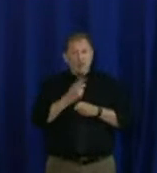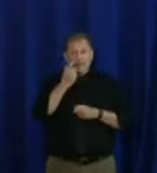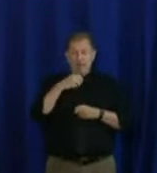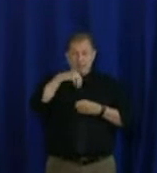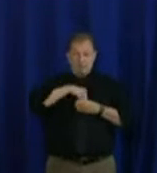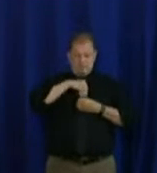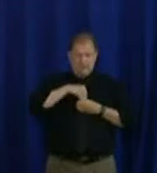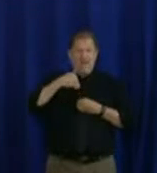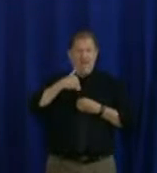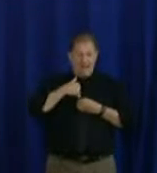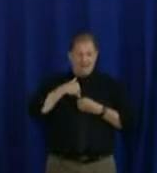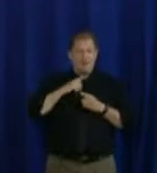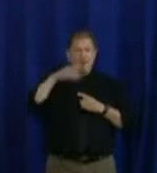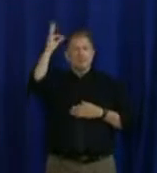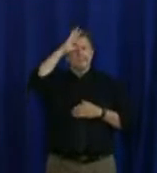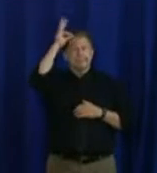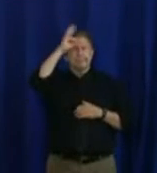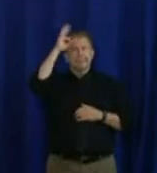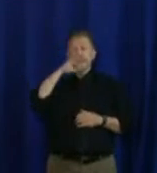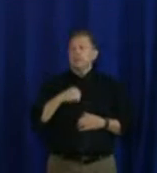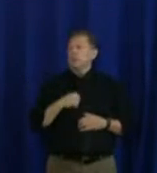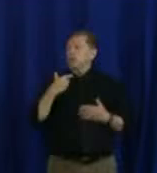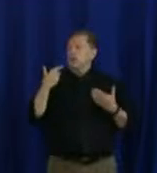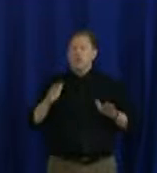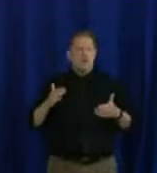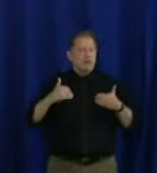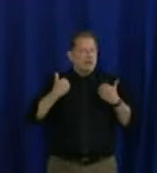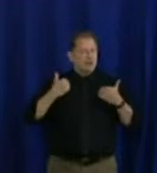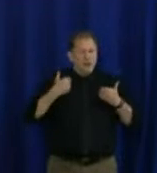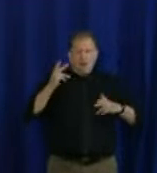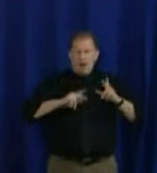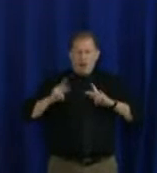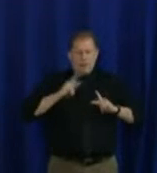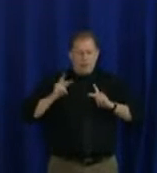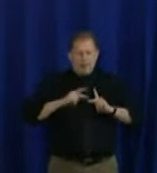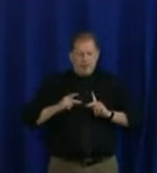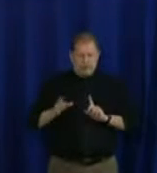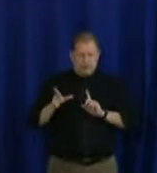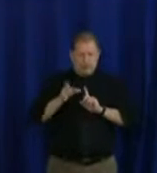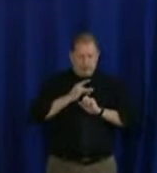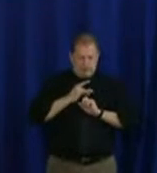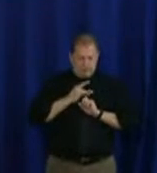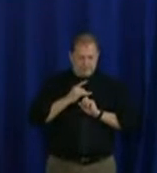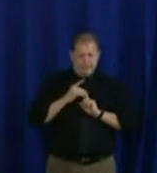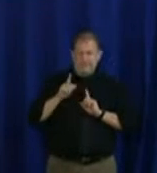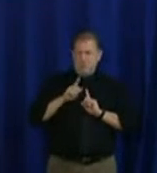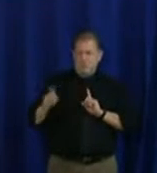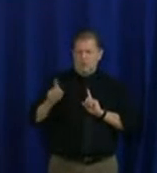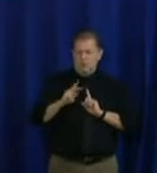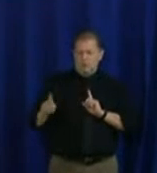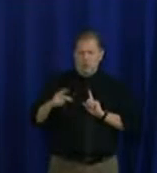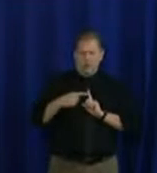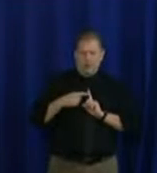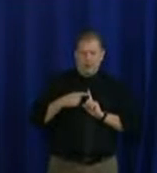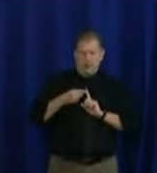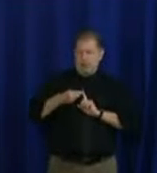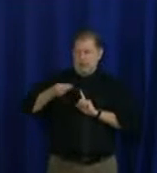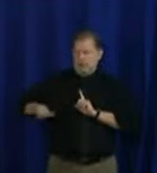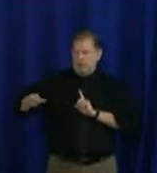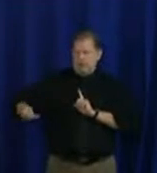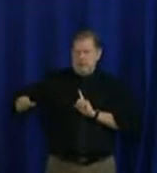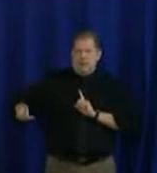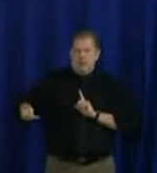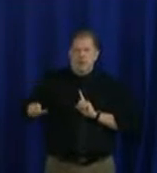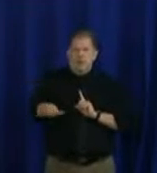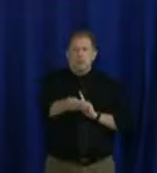And what we don't want to see is those cases in our younger Chicagoans in a few weeks translating to increases in older